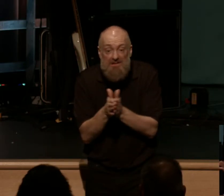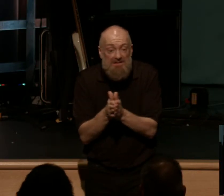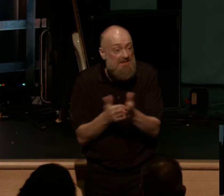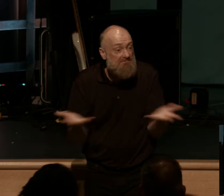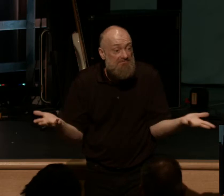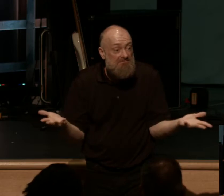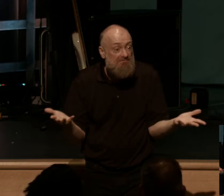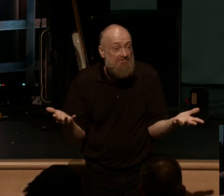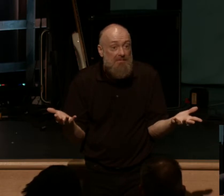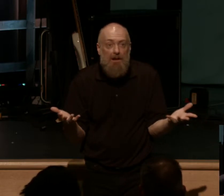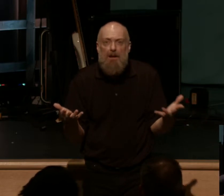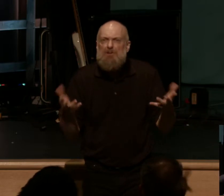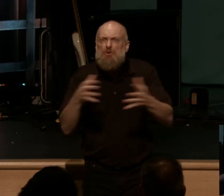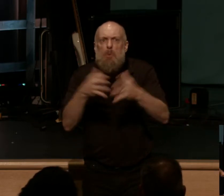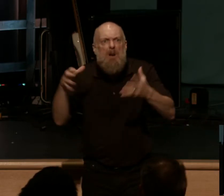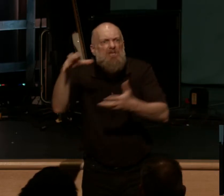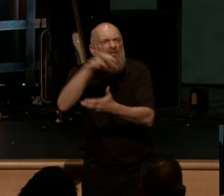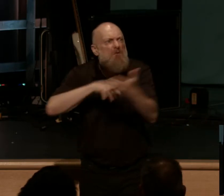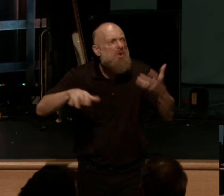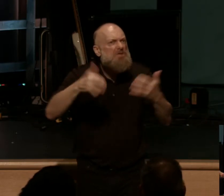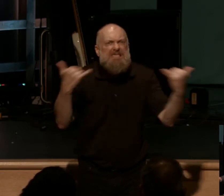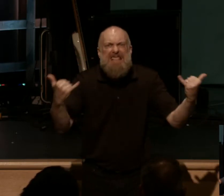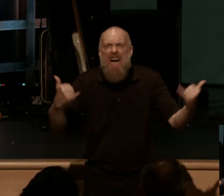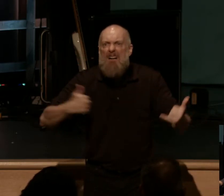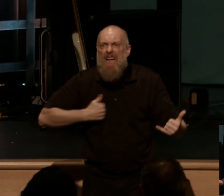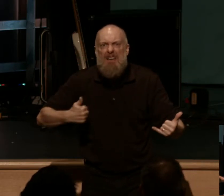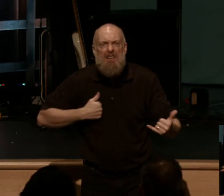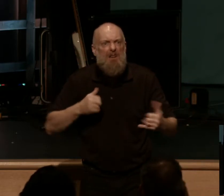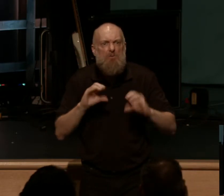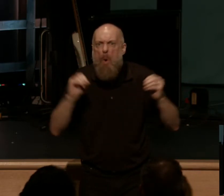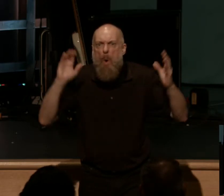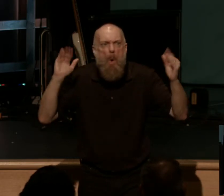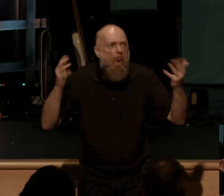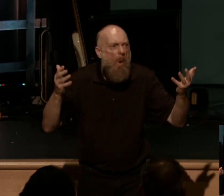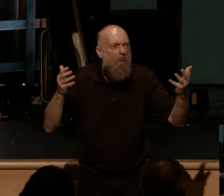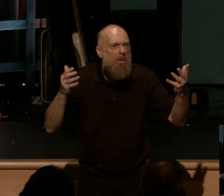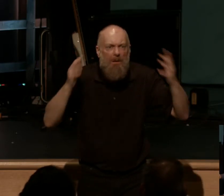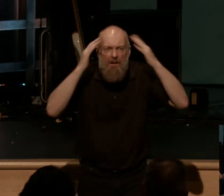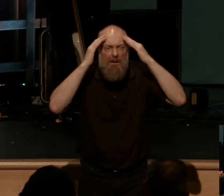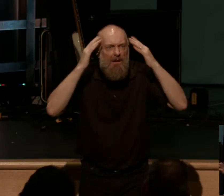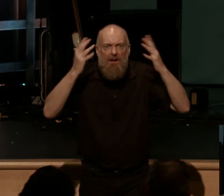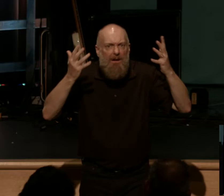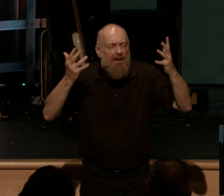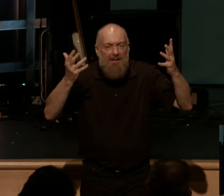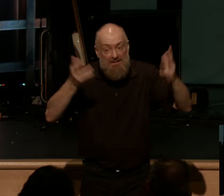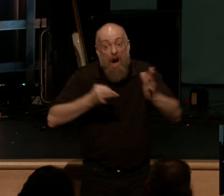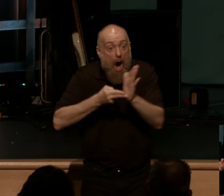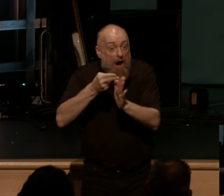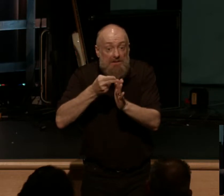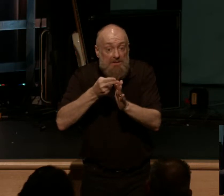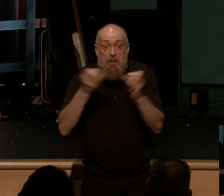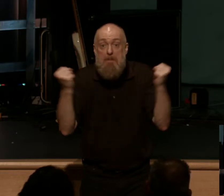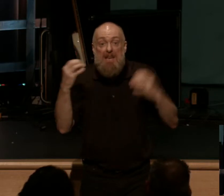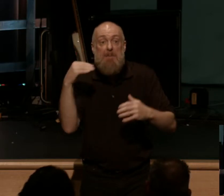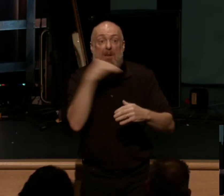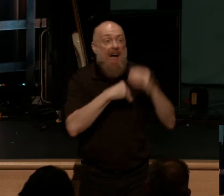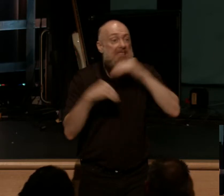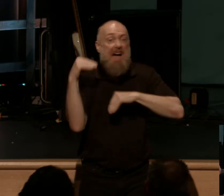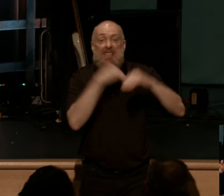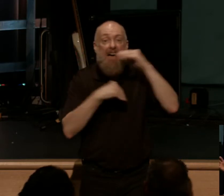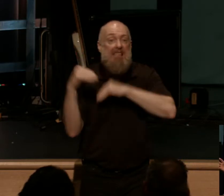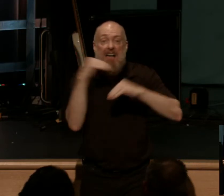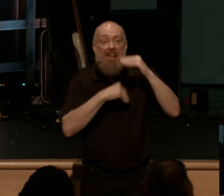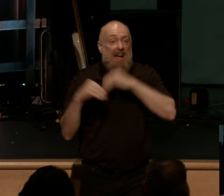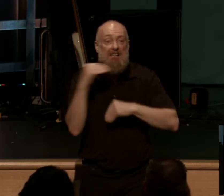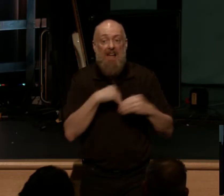lostness and so much confusion and so much hopelessness and so much devastation and honestly just so much lies? Has